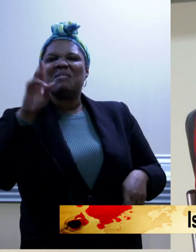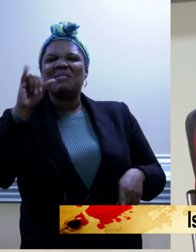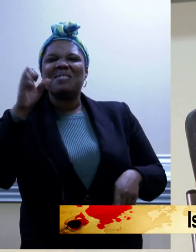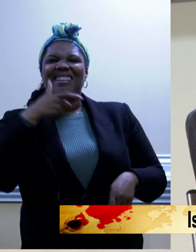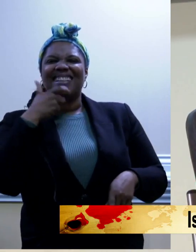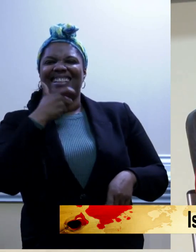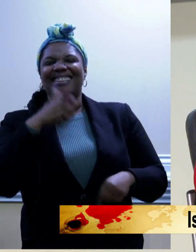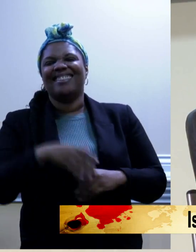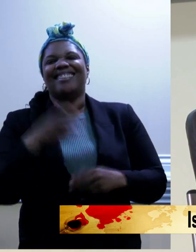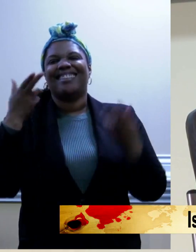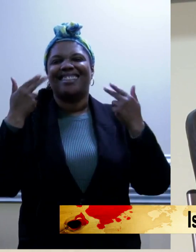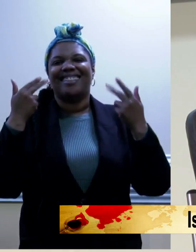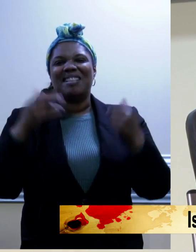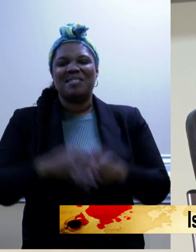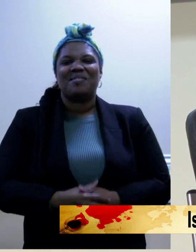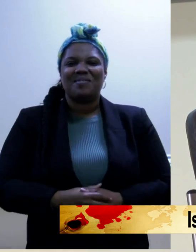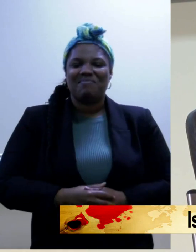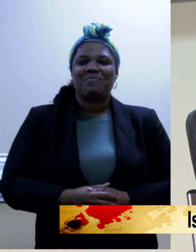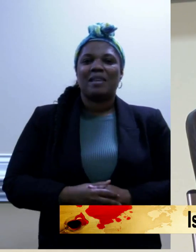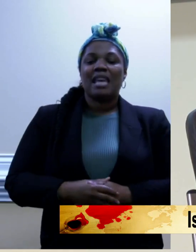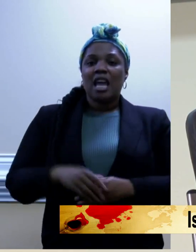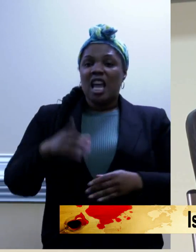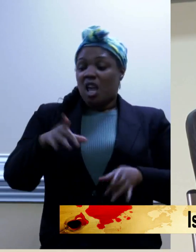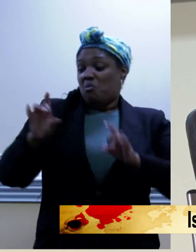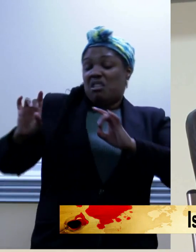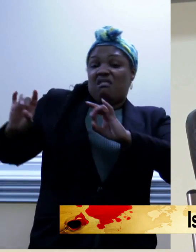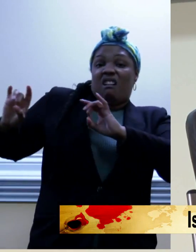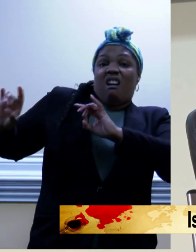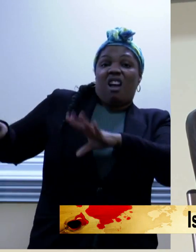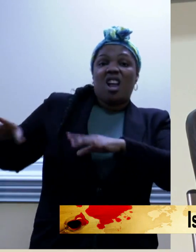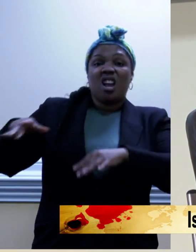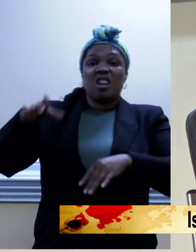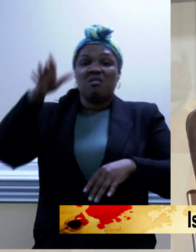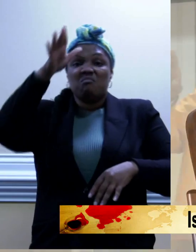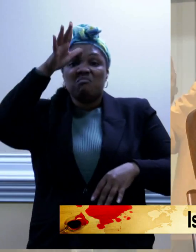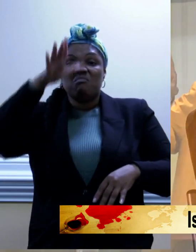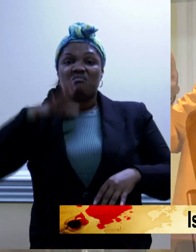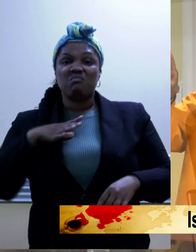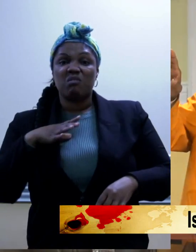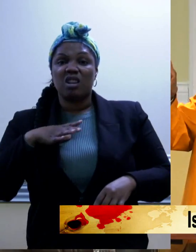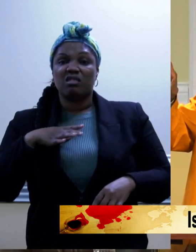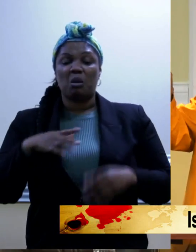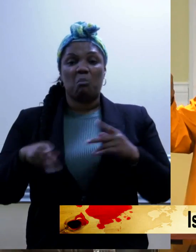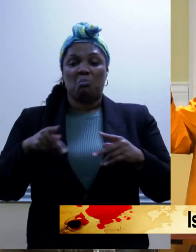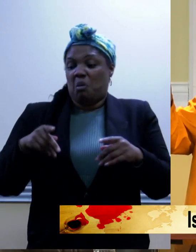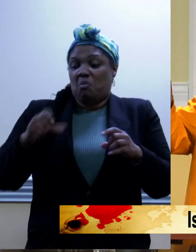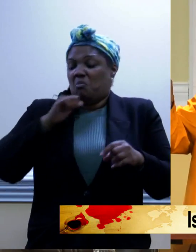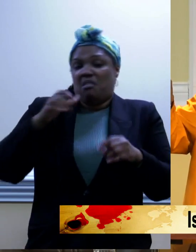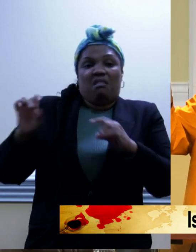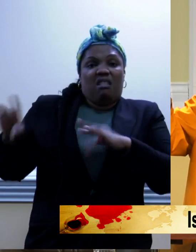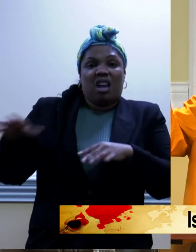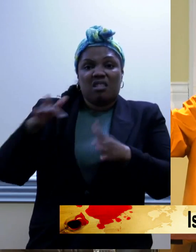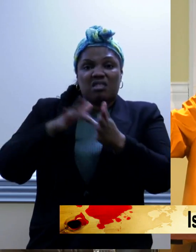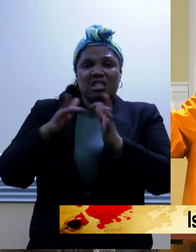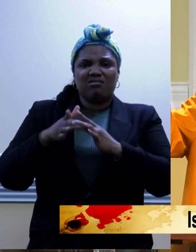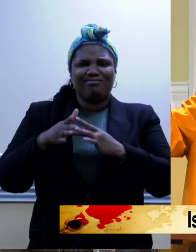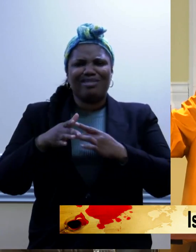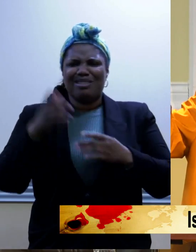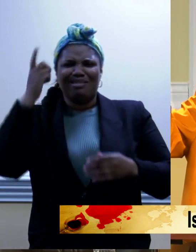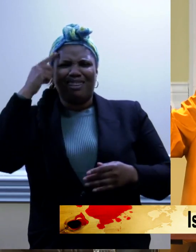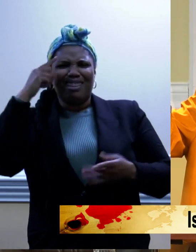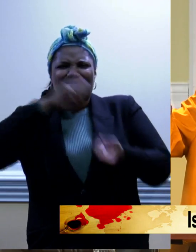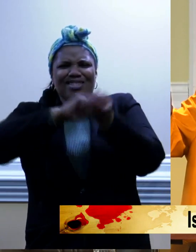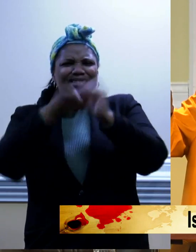Go ahead and read. He is despised and rejected of men. He is despised and rejected of men. You think that's